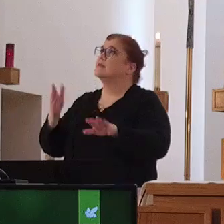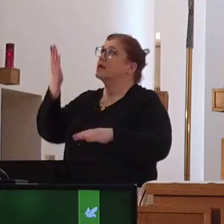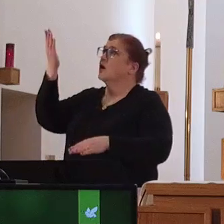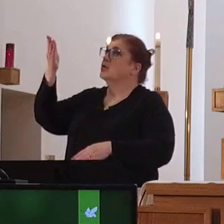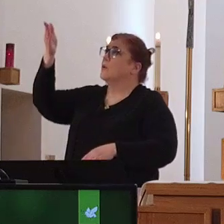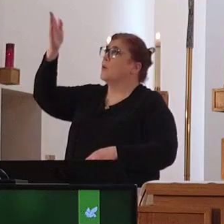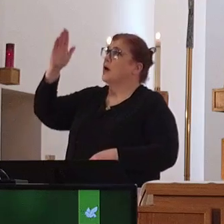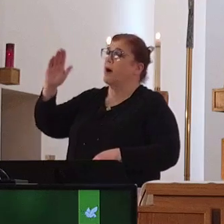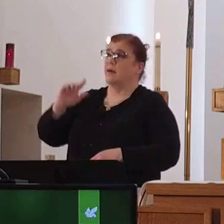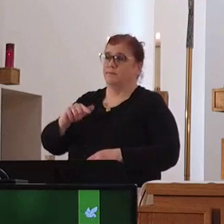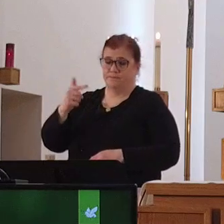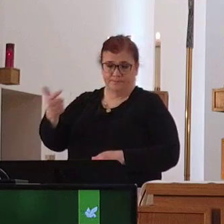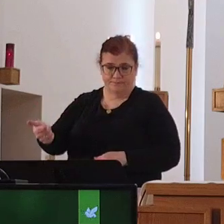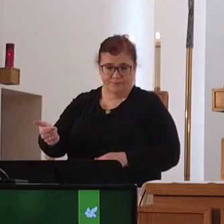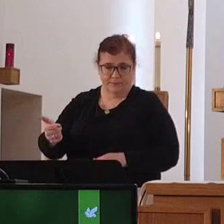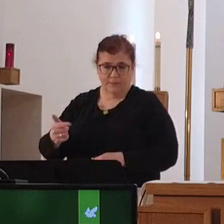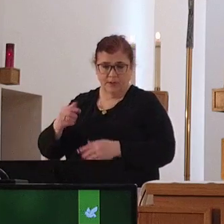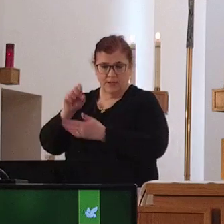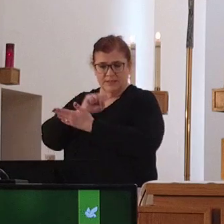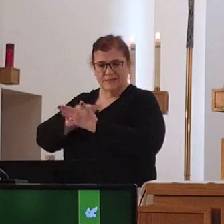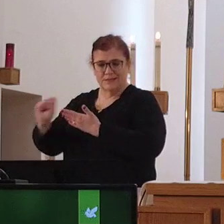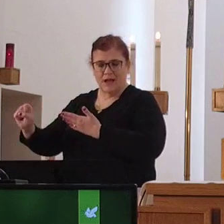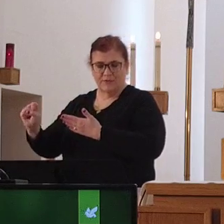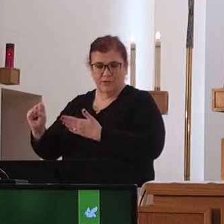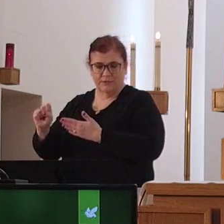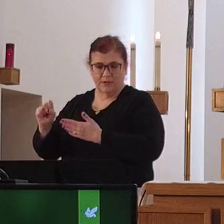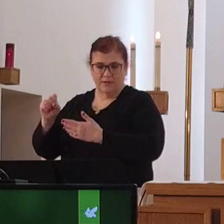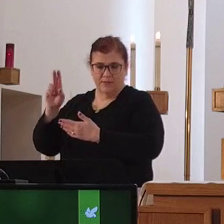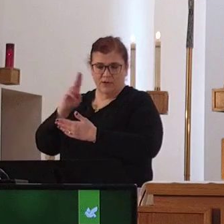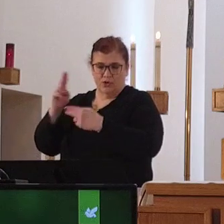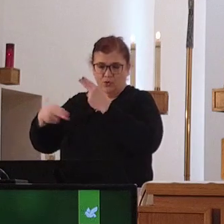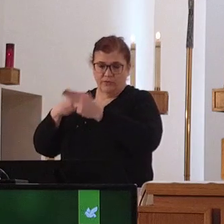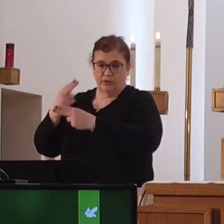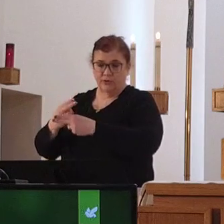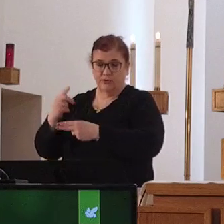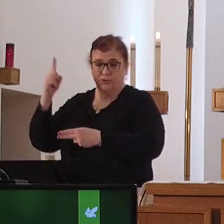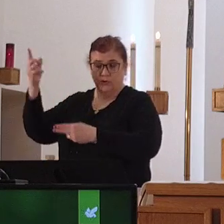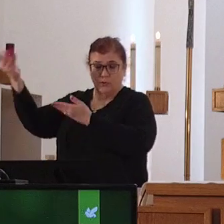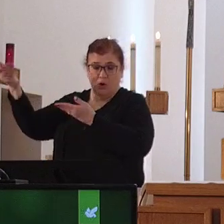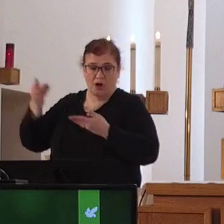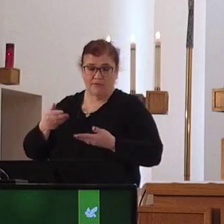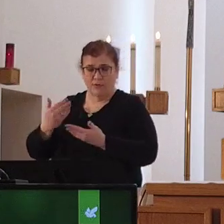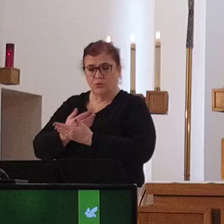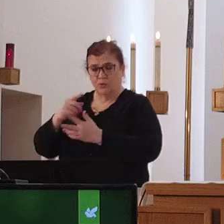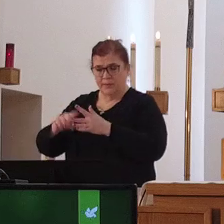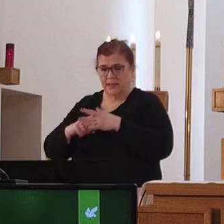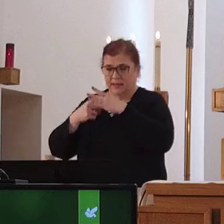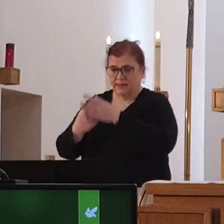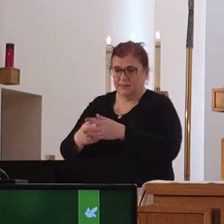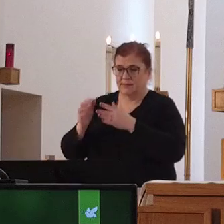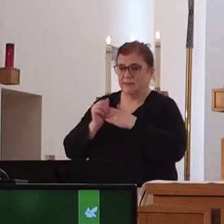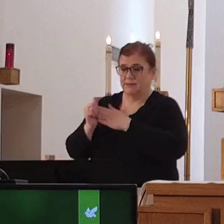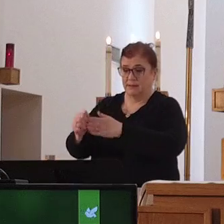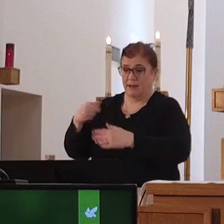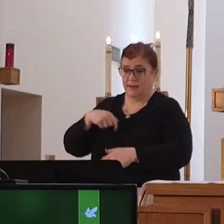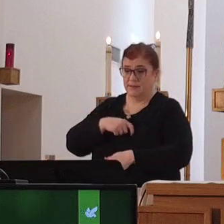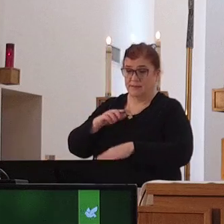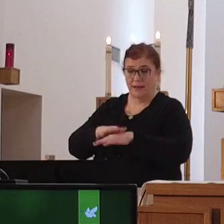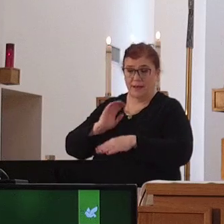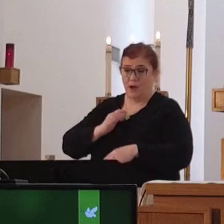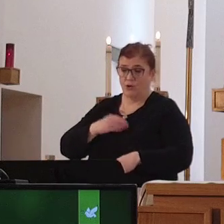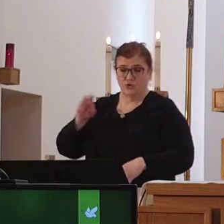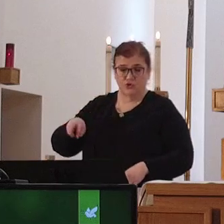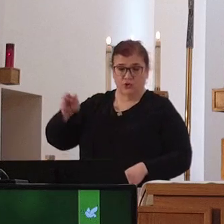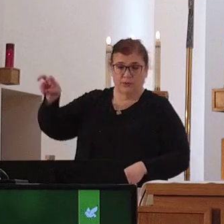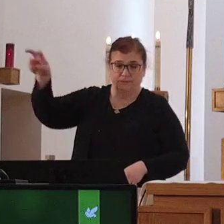are you, O God? Sovereign of the universe, you offer us new beginnings. And guide us on our